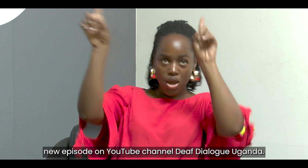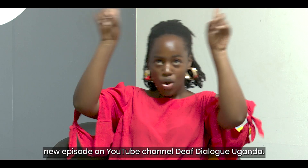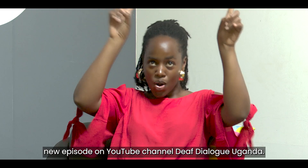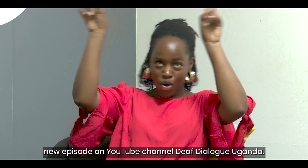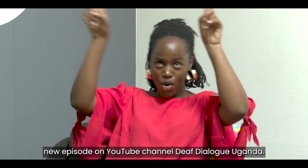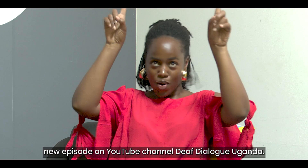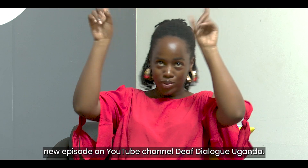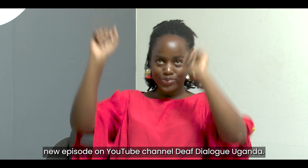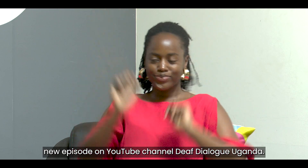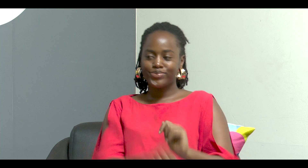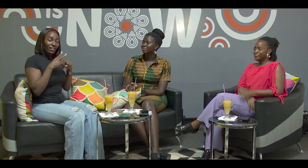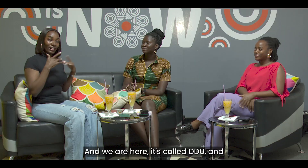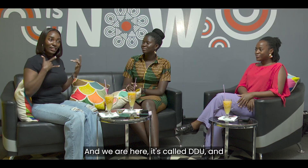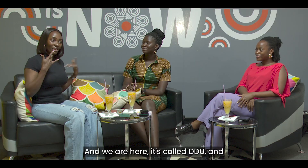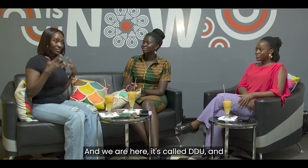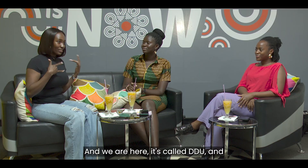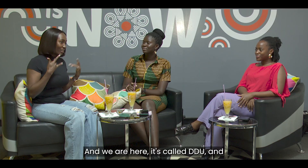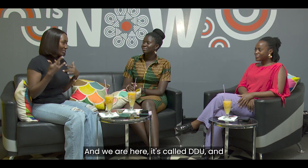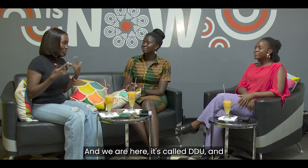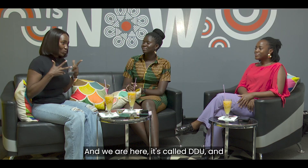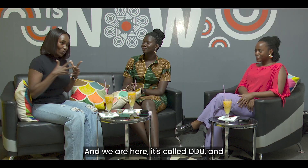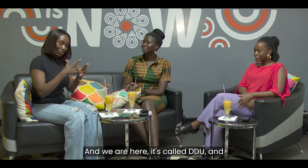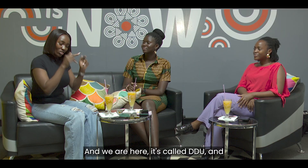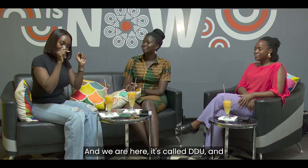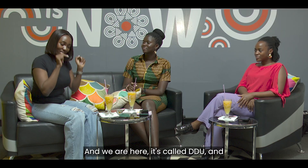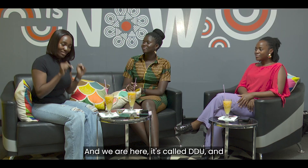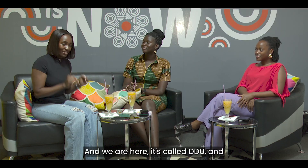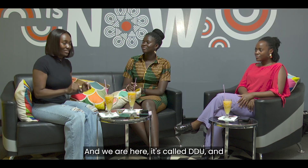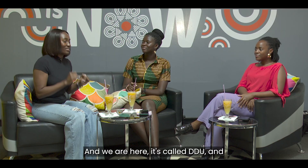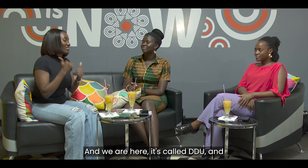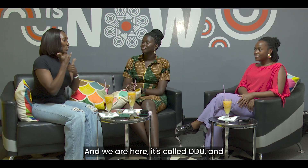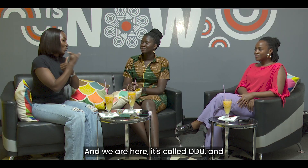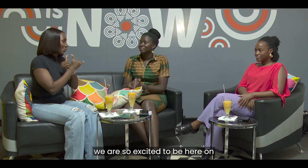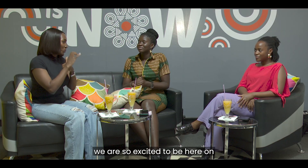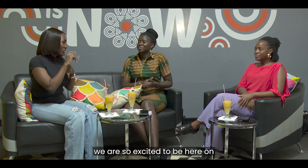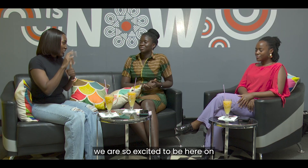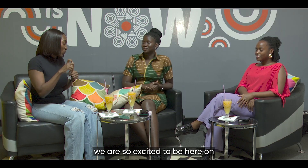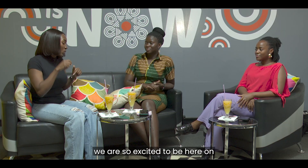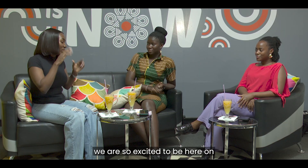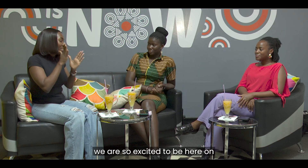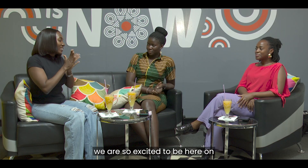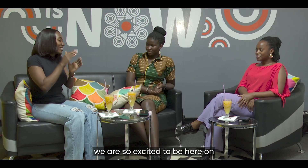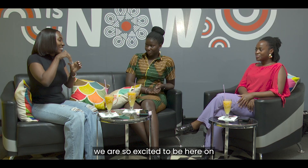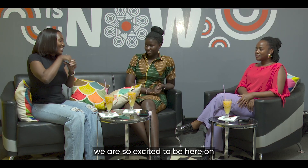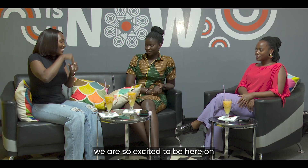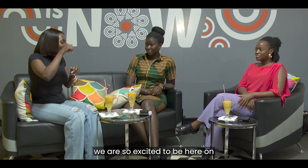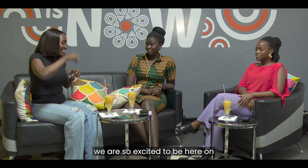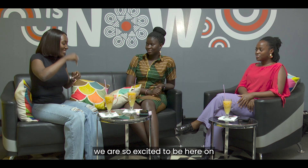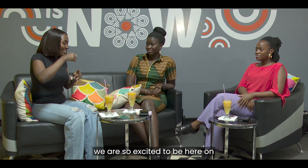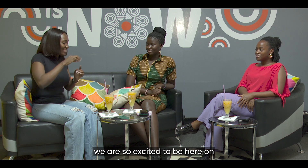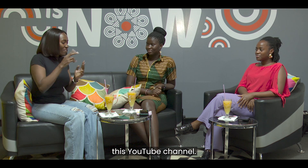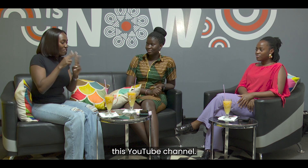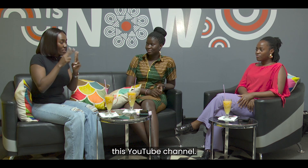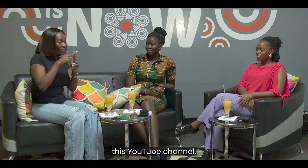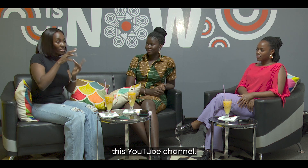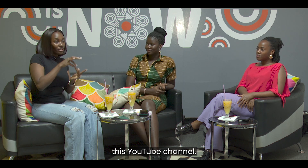Dialogue Uganda, and we are here. It's called DDU, and we are so excited to be here on this YouTube